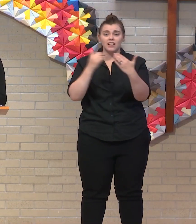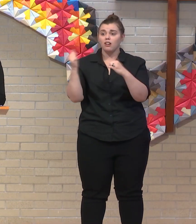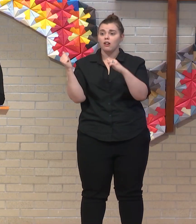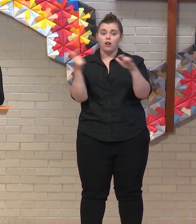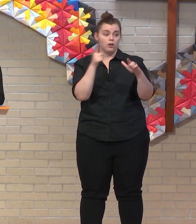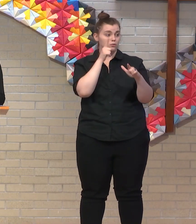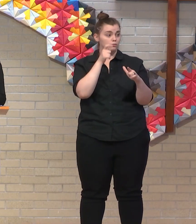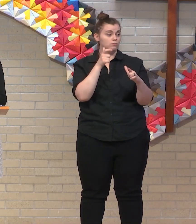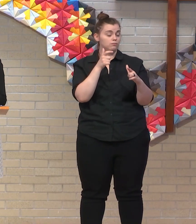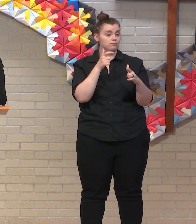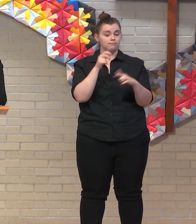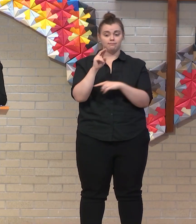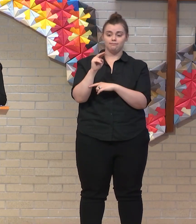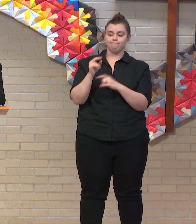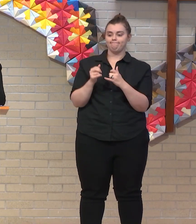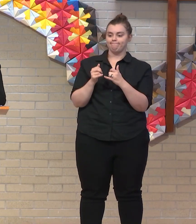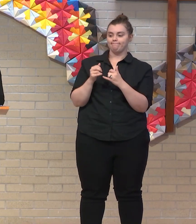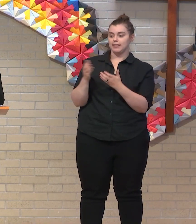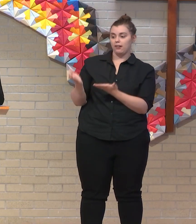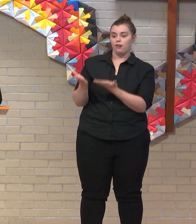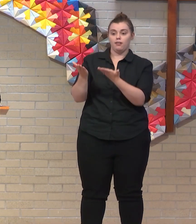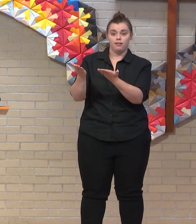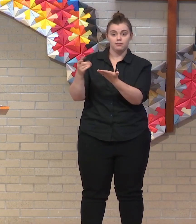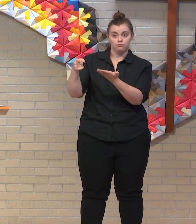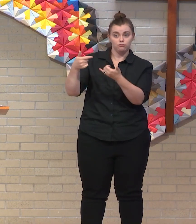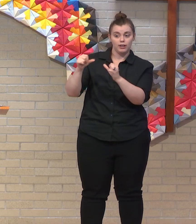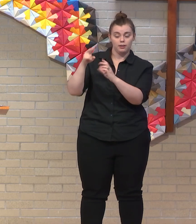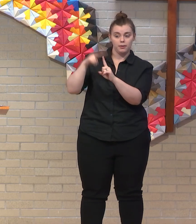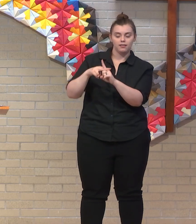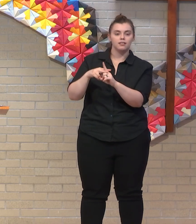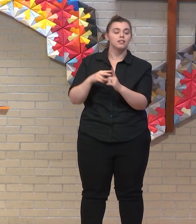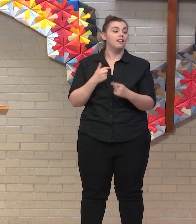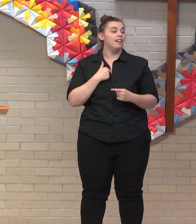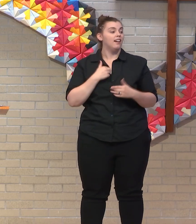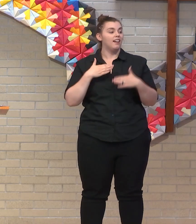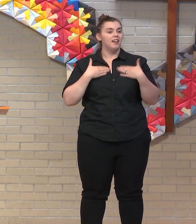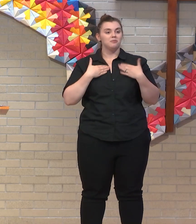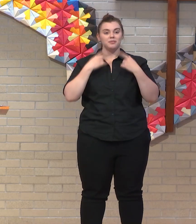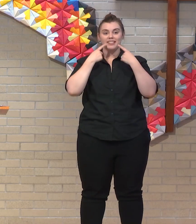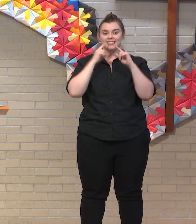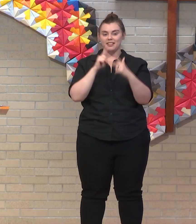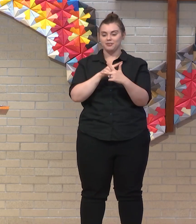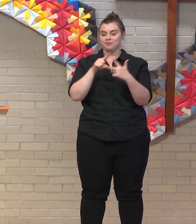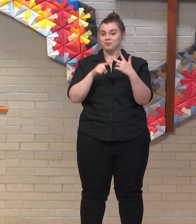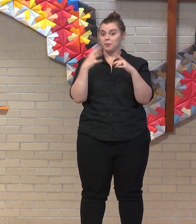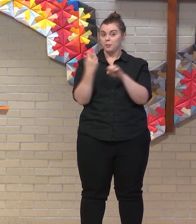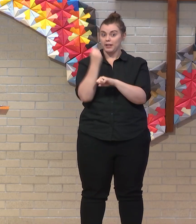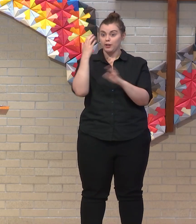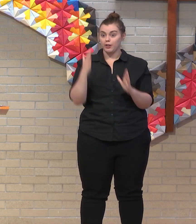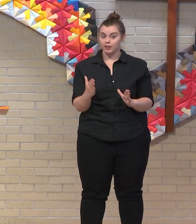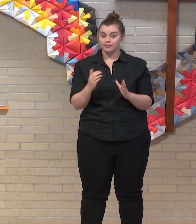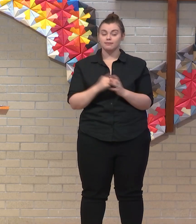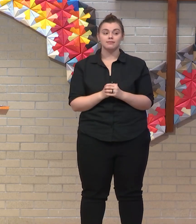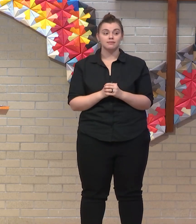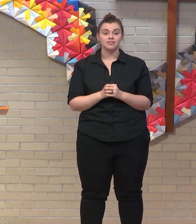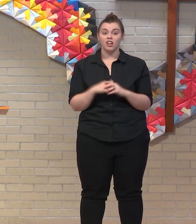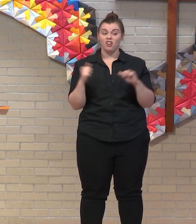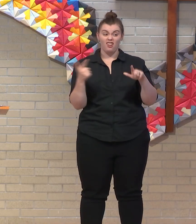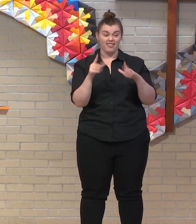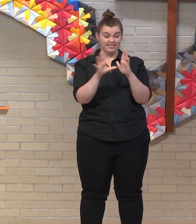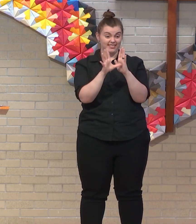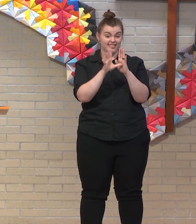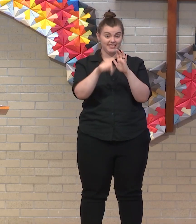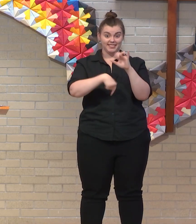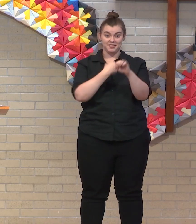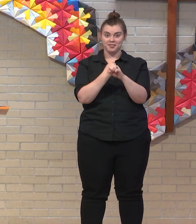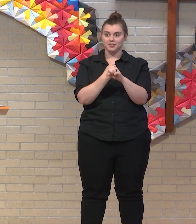nominated. I'm thrilled this morning to announce the 2023 winners of the Global Citizenship Award, all of whom are seniors this